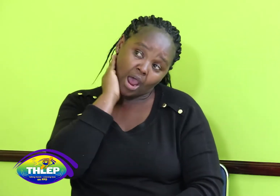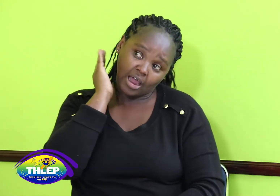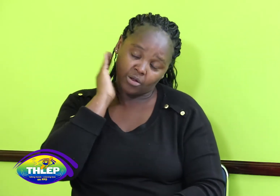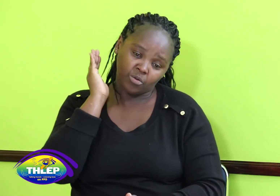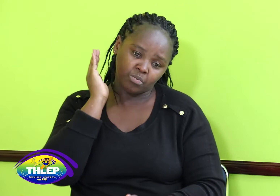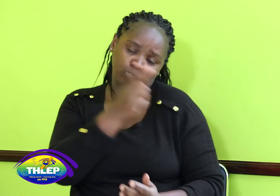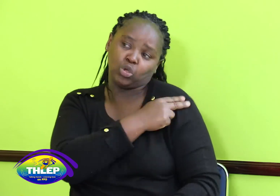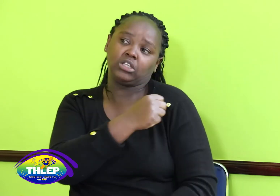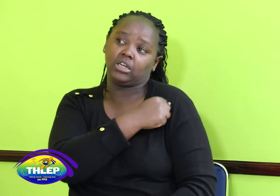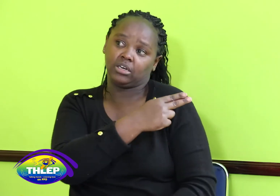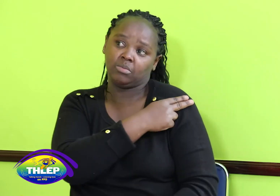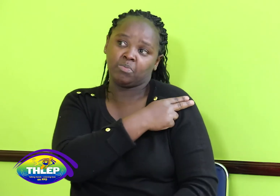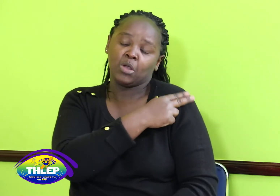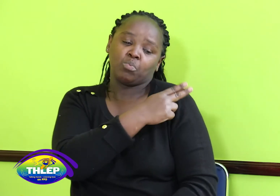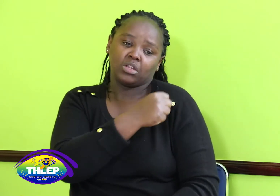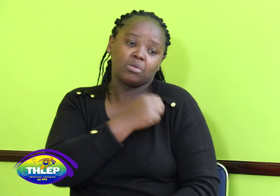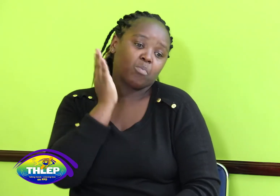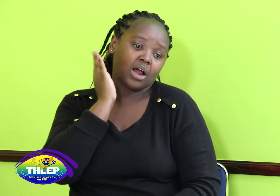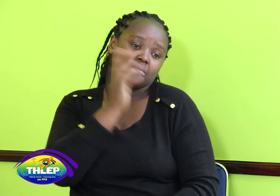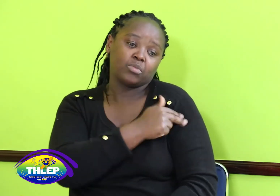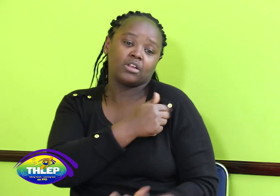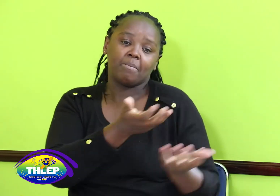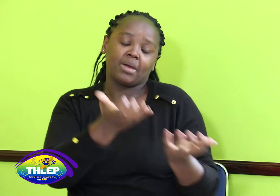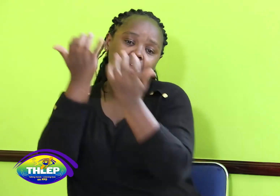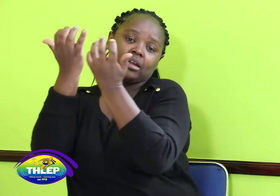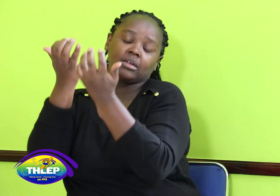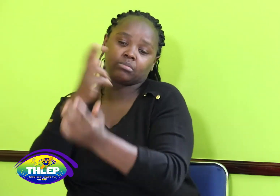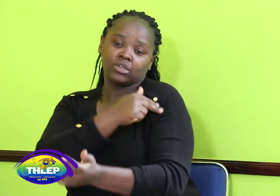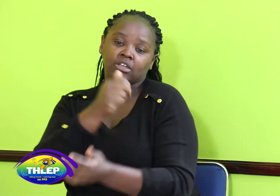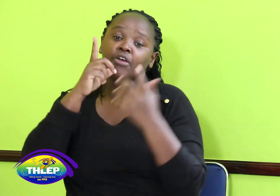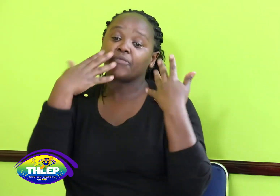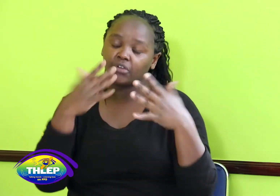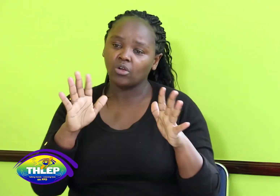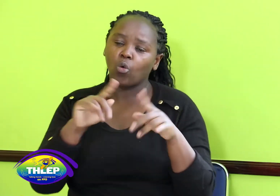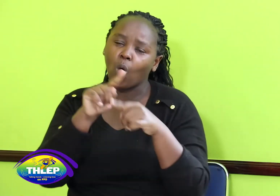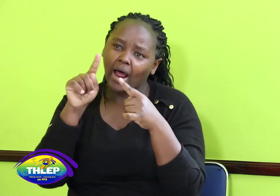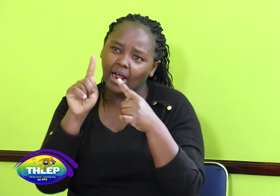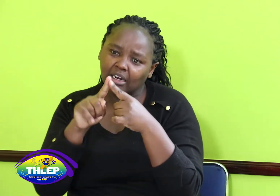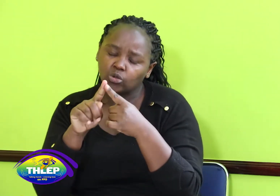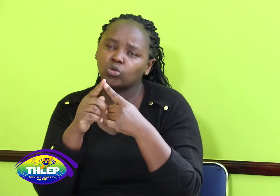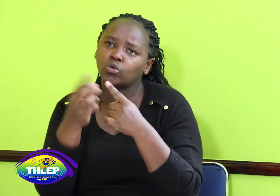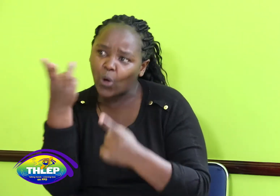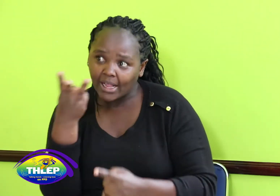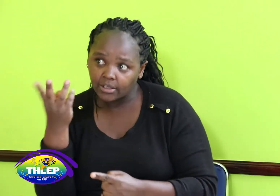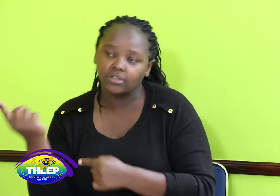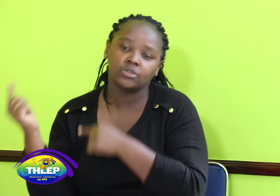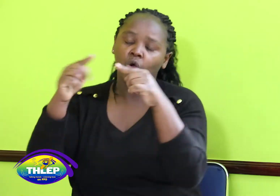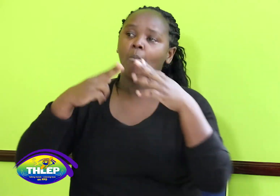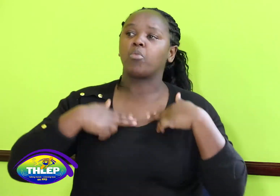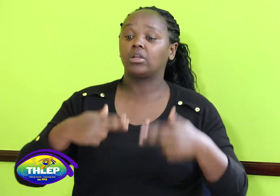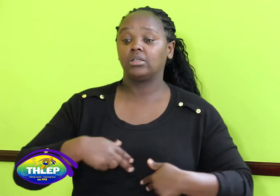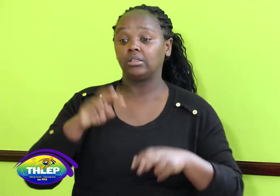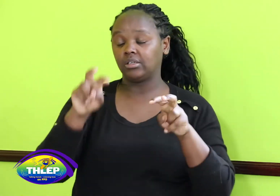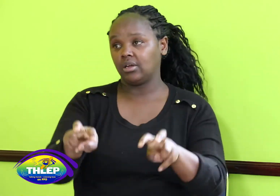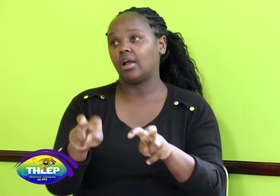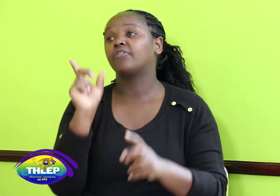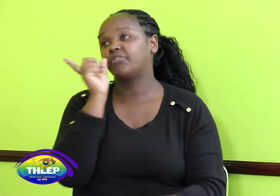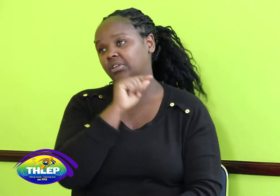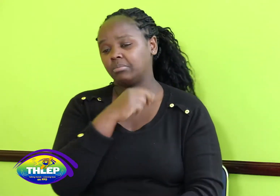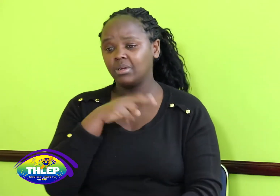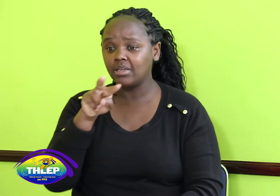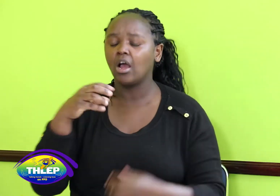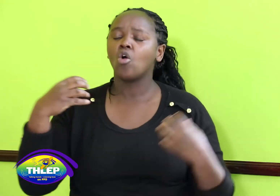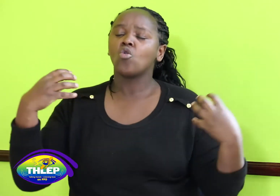So when I carried the baby home to Moranga, when it was on a